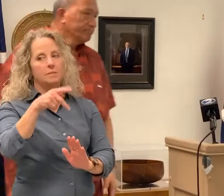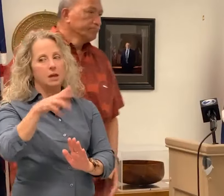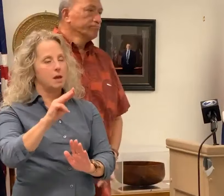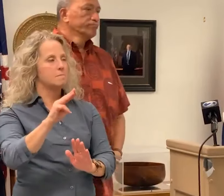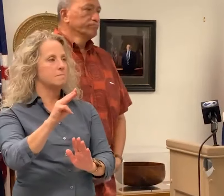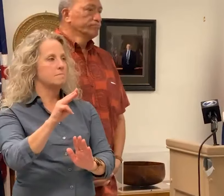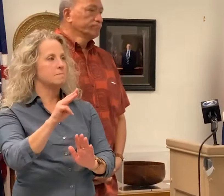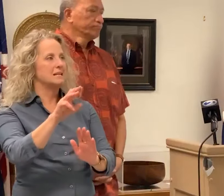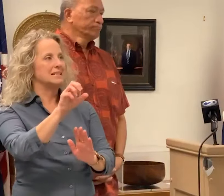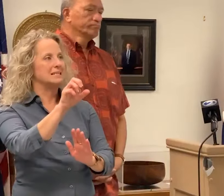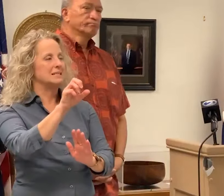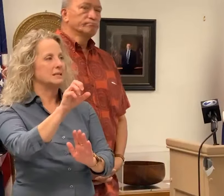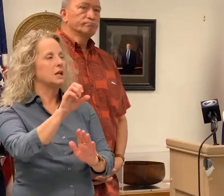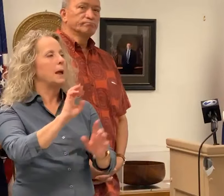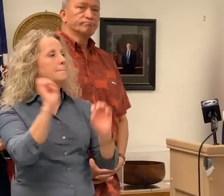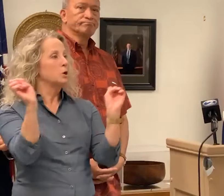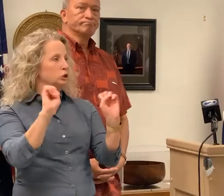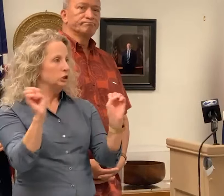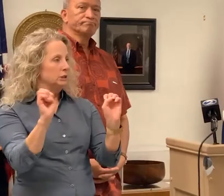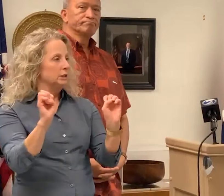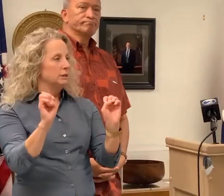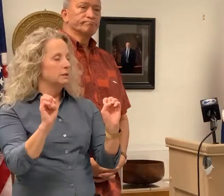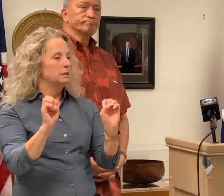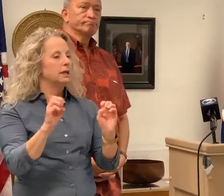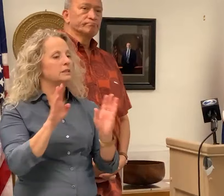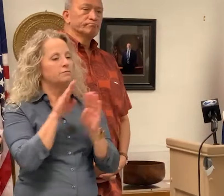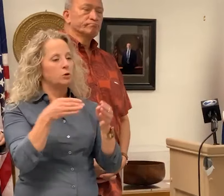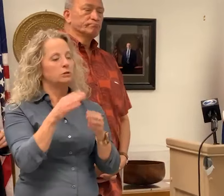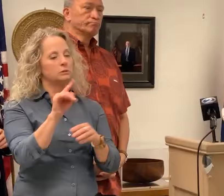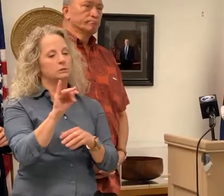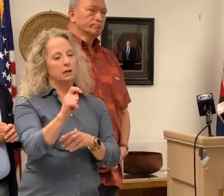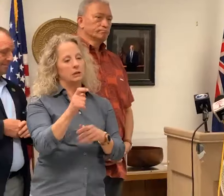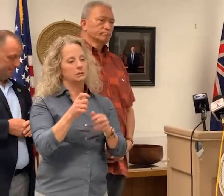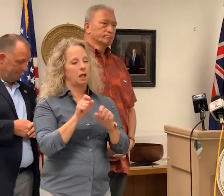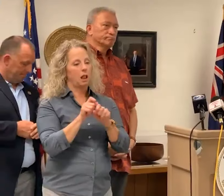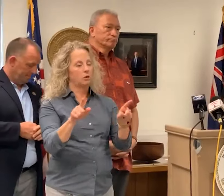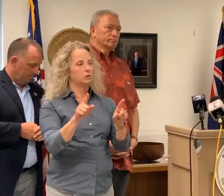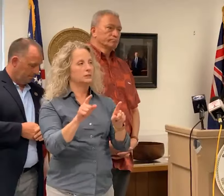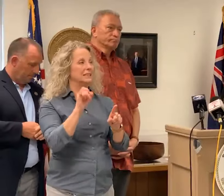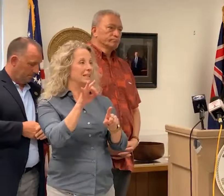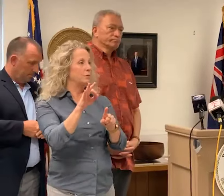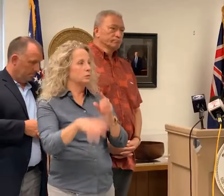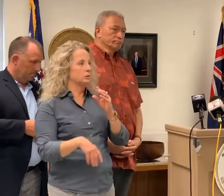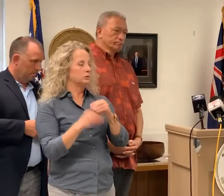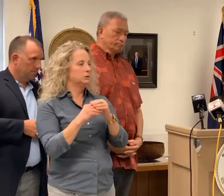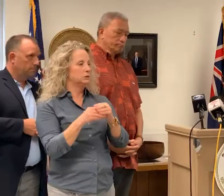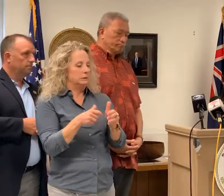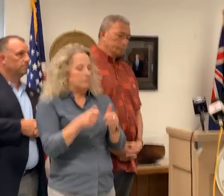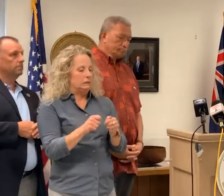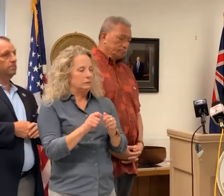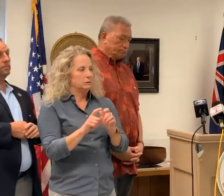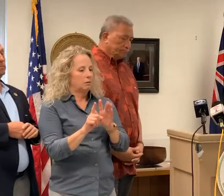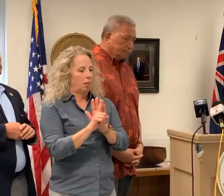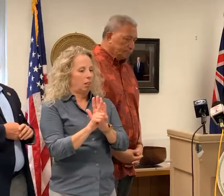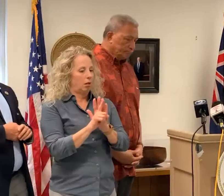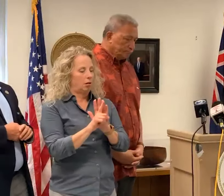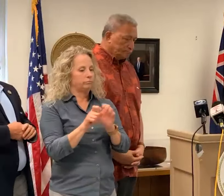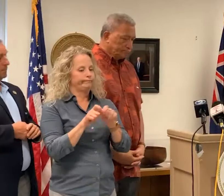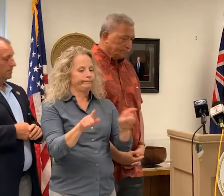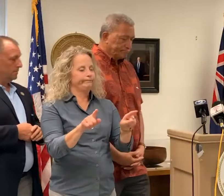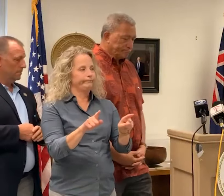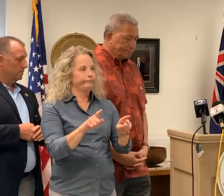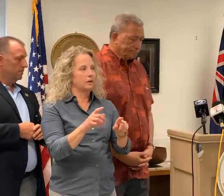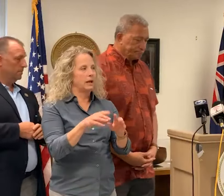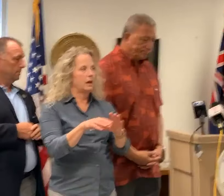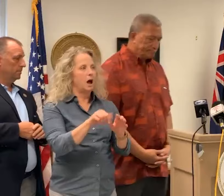state of emergency? Jeremy's question is around text alerts that have gone out and whether or not there was an additional text alert outside of the 4:16